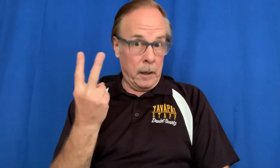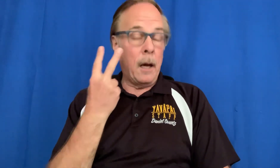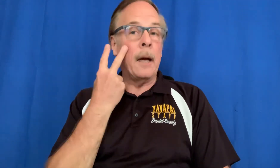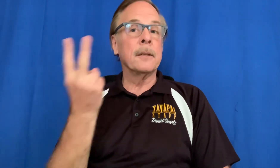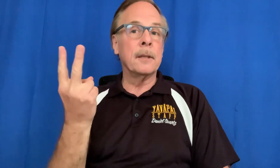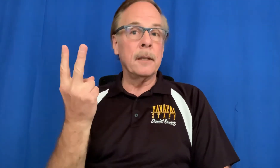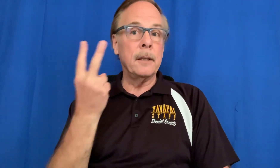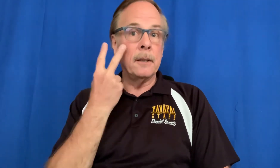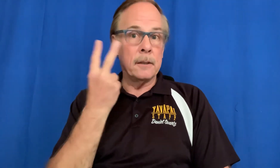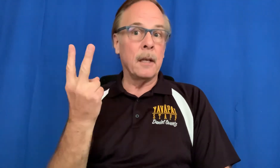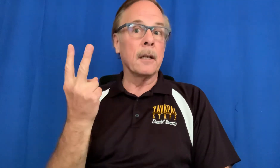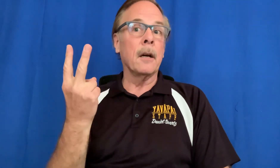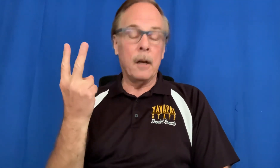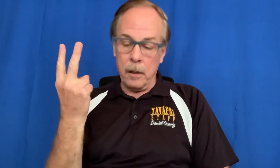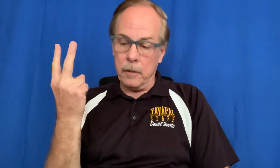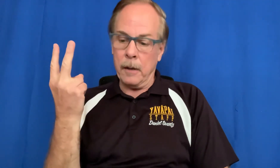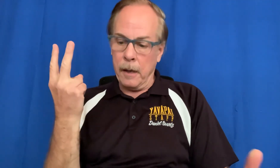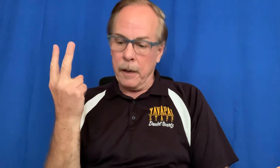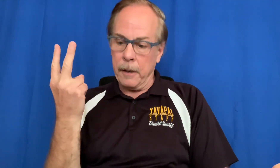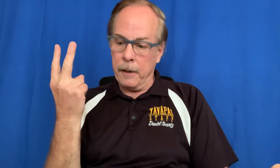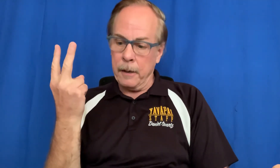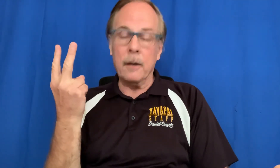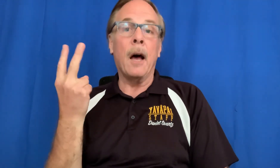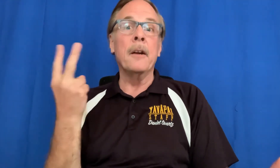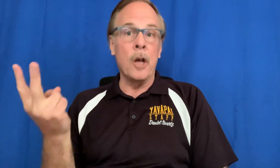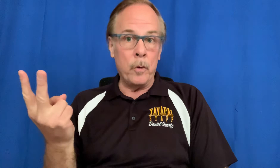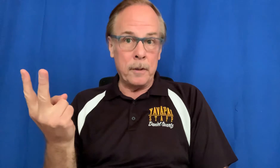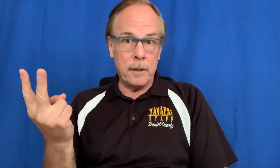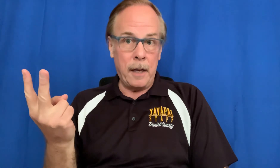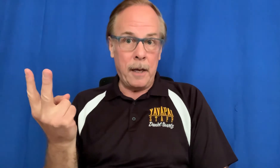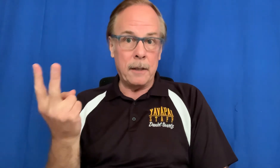I see is like, oh, I noticed that.